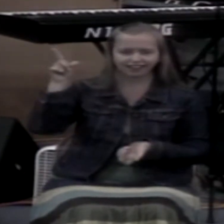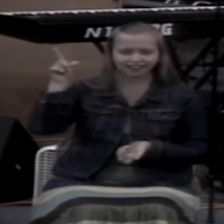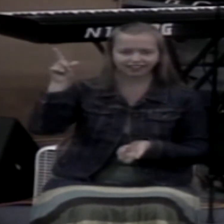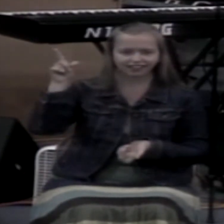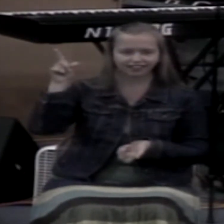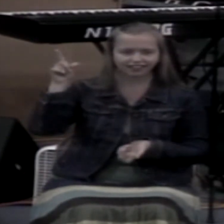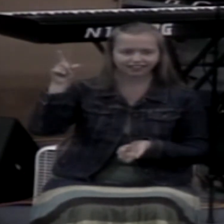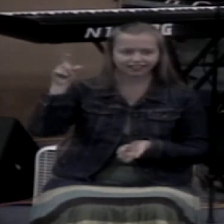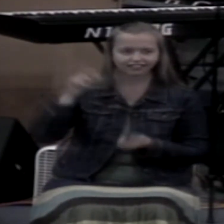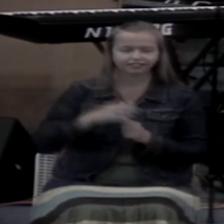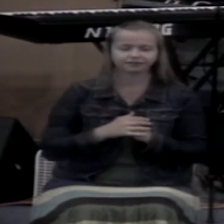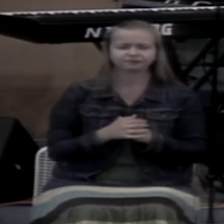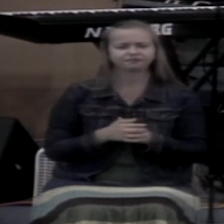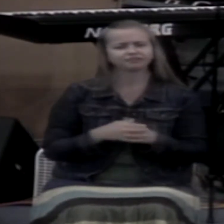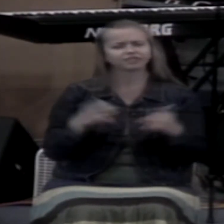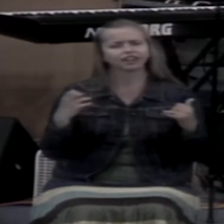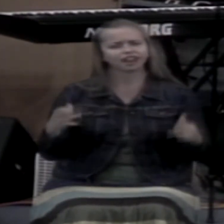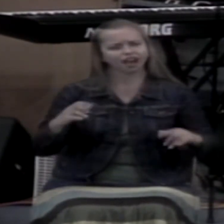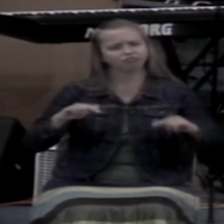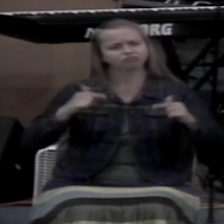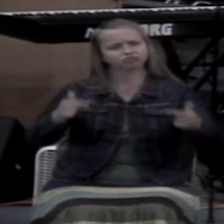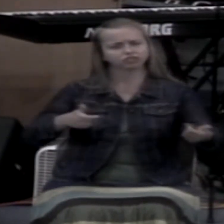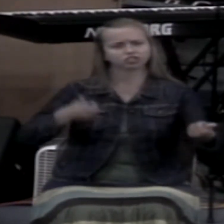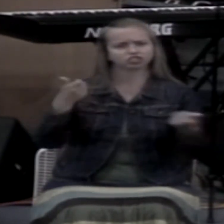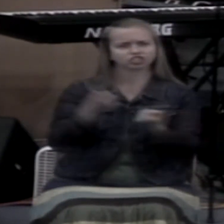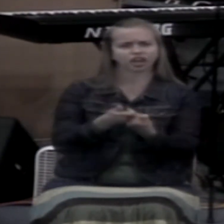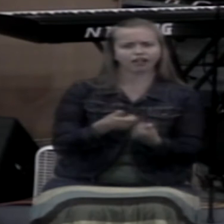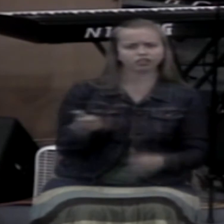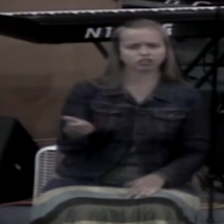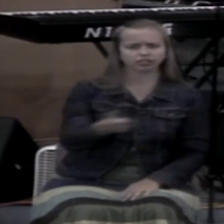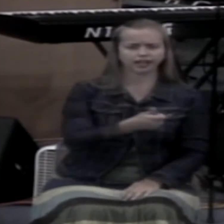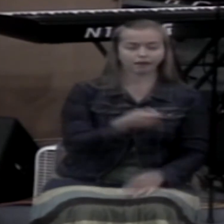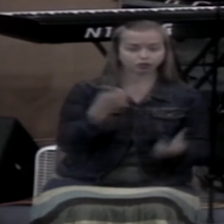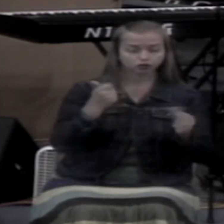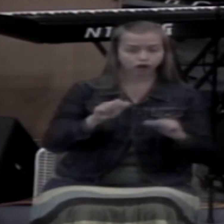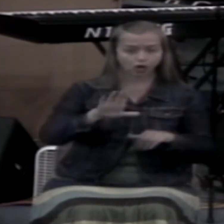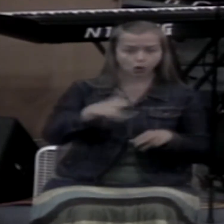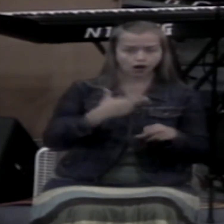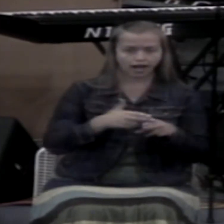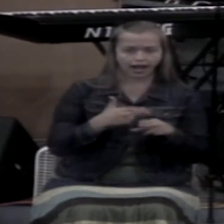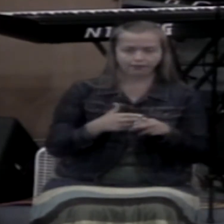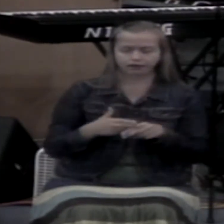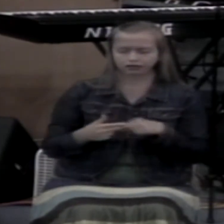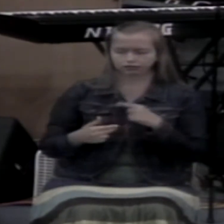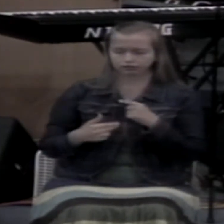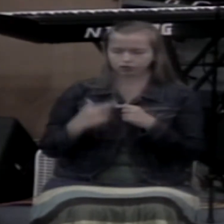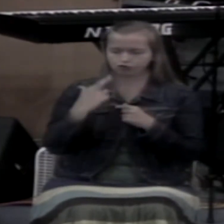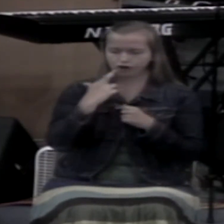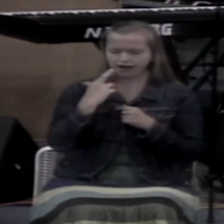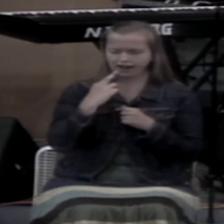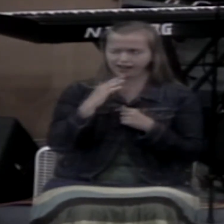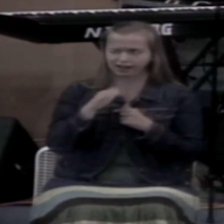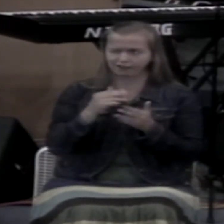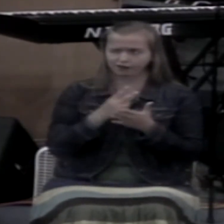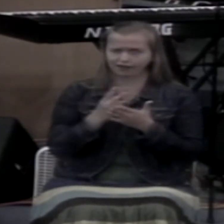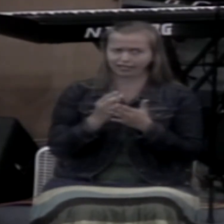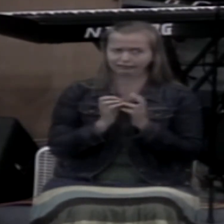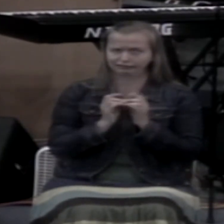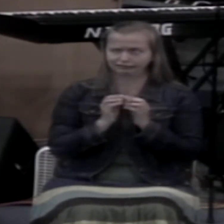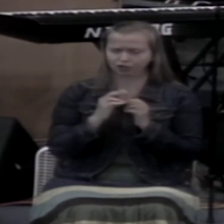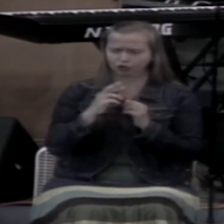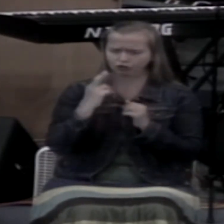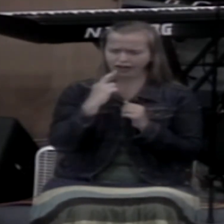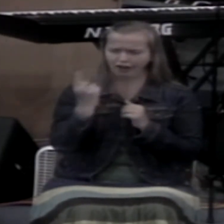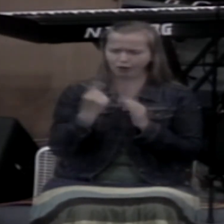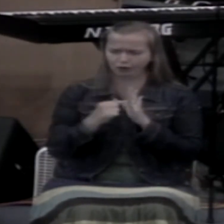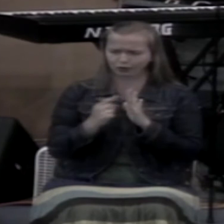frequently. Challenge yourself by putting your own name there. John suffers long. John is kind. John envies not.